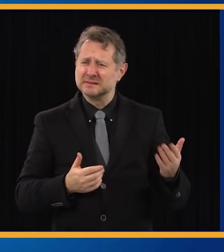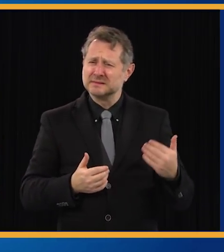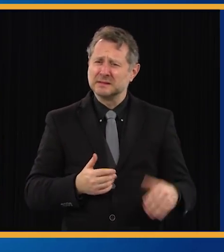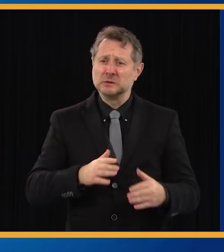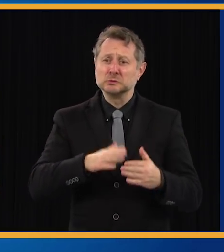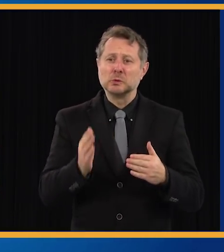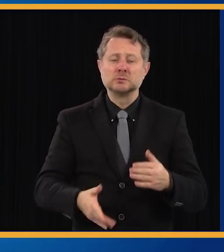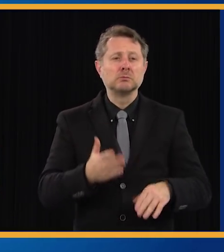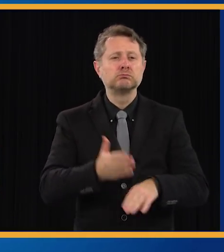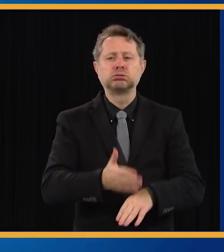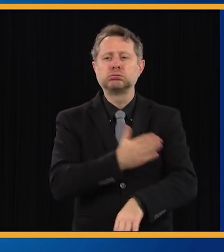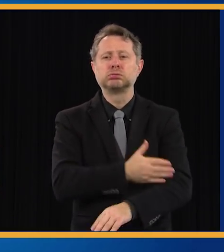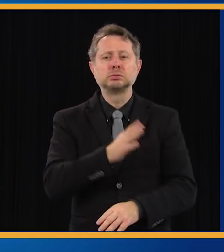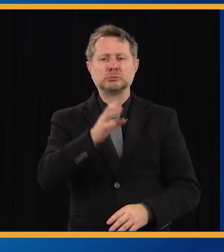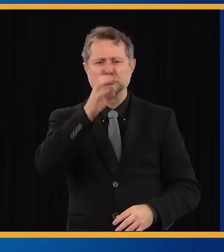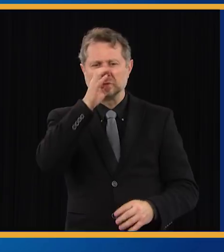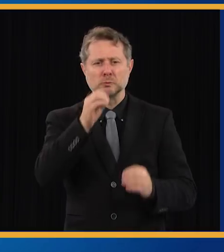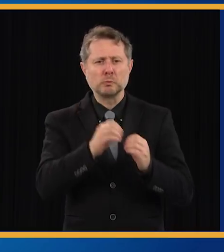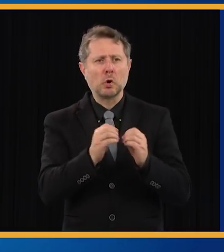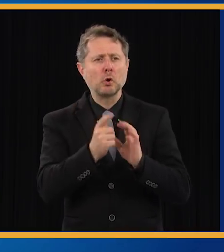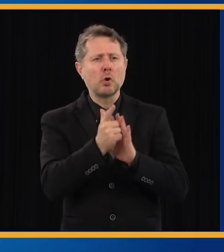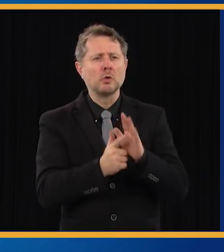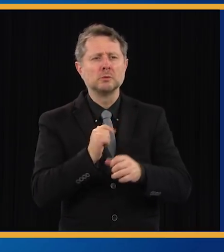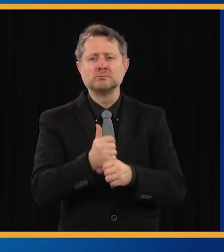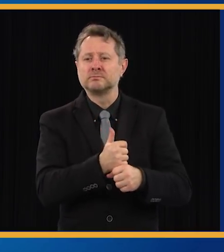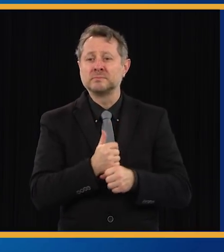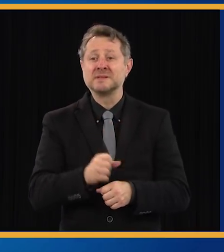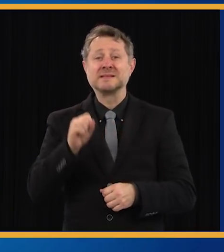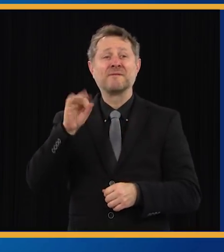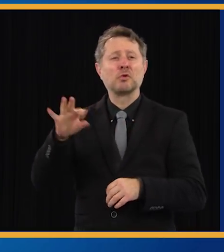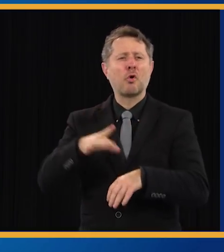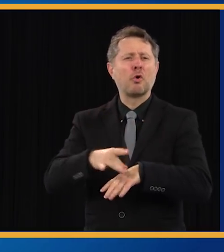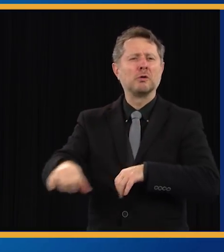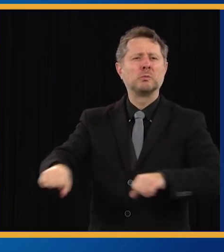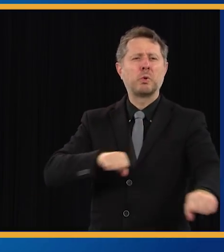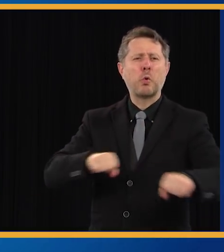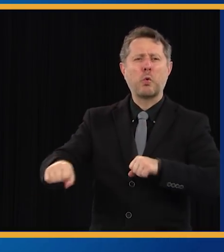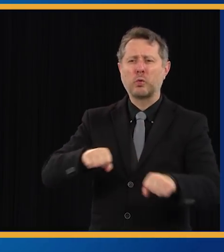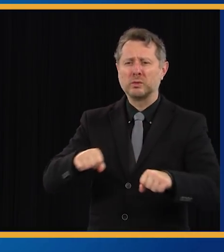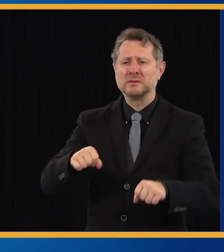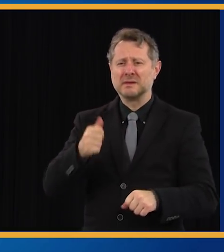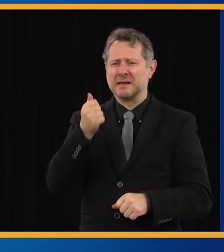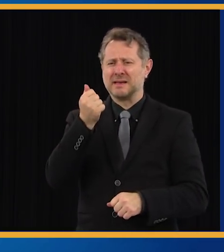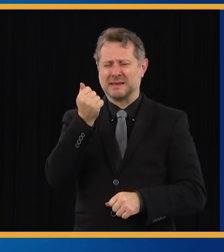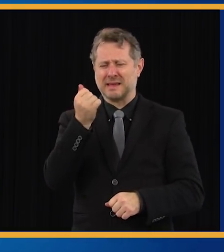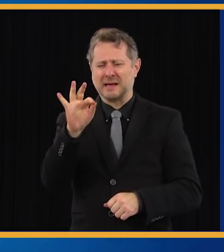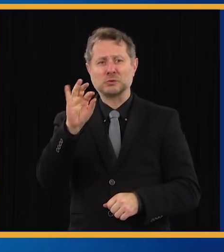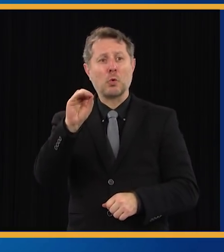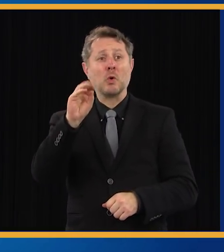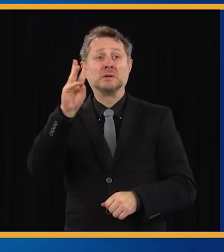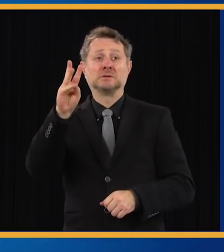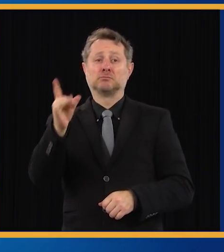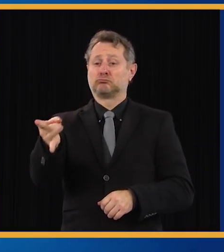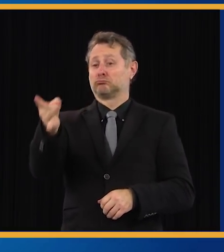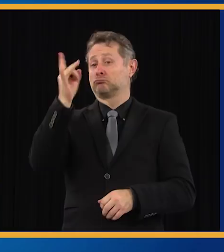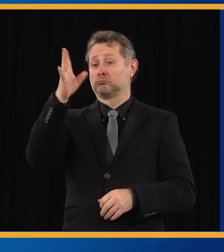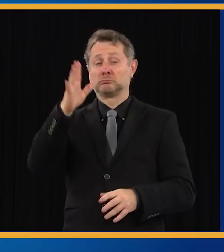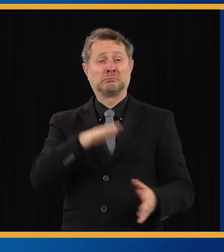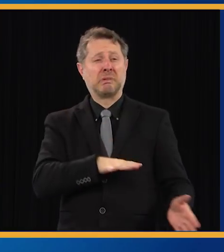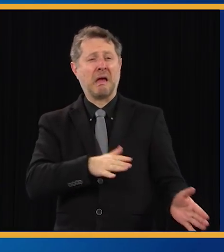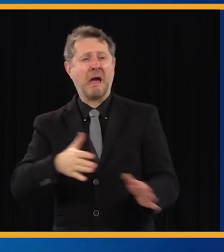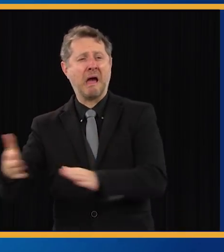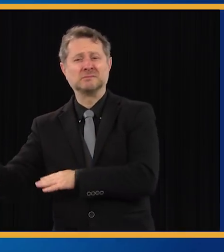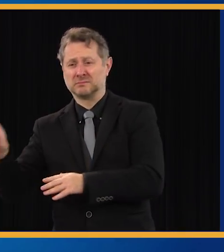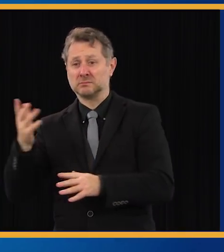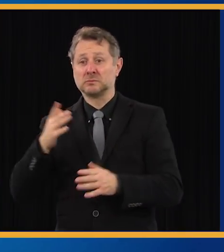San Francisco earthquake, 1906, the same thing. Was devastating, but that led to better construction